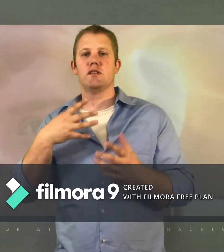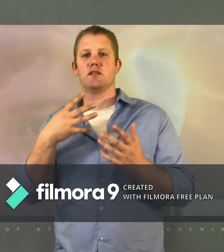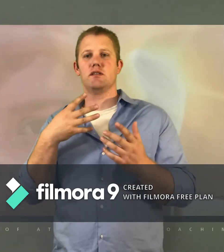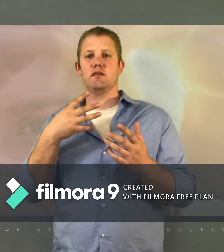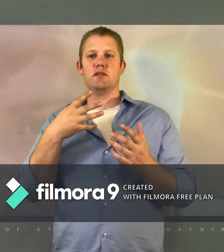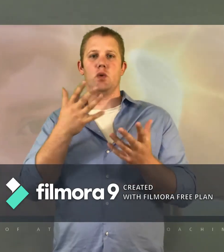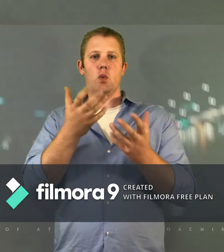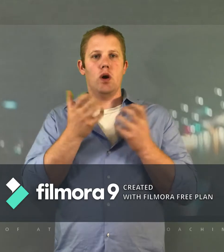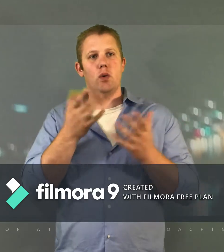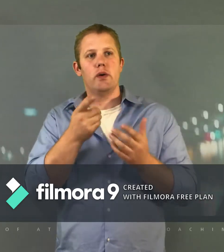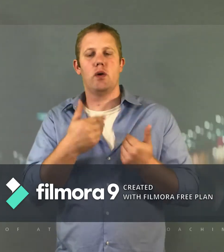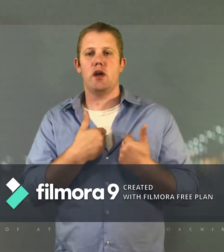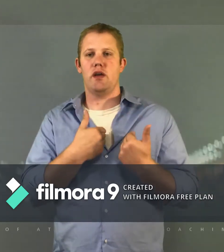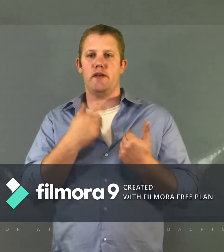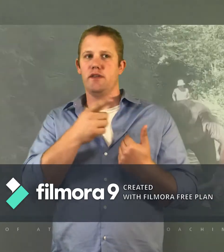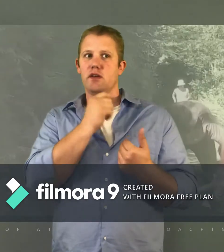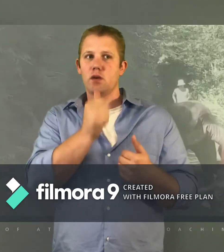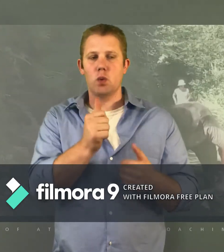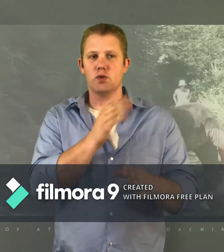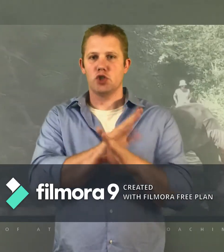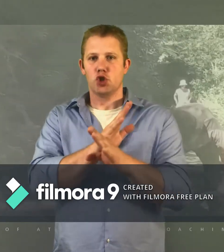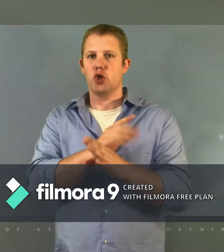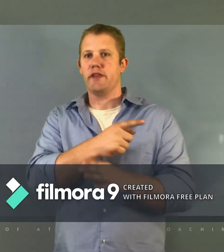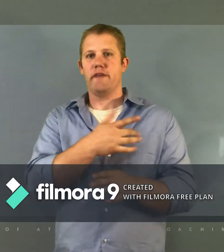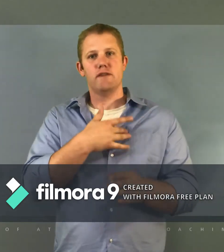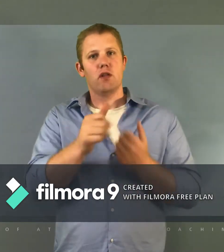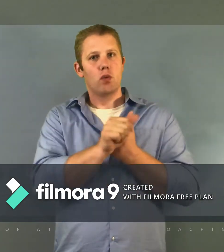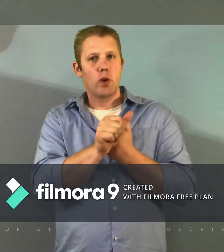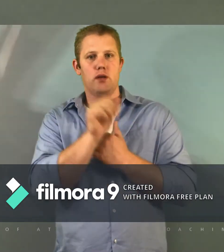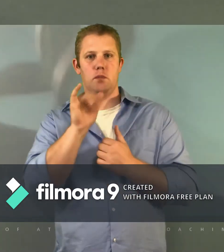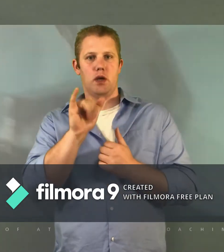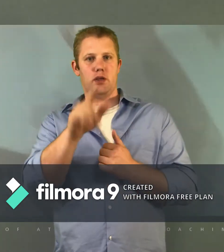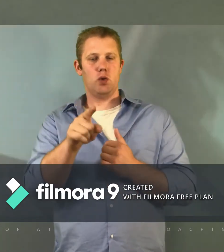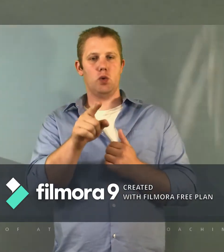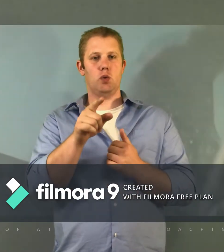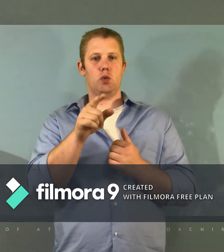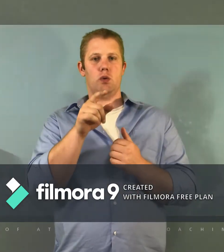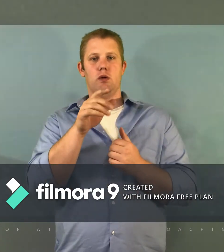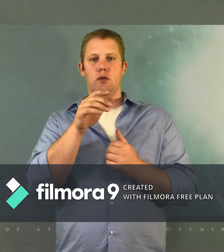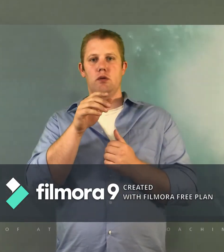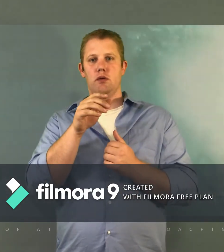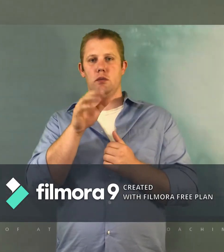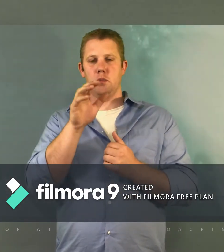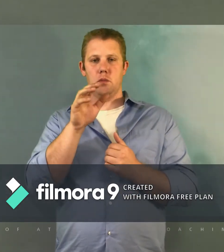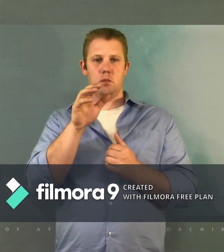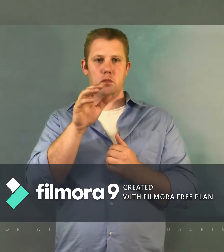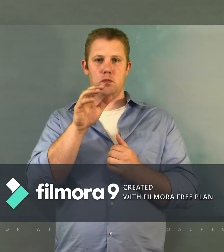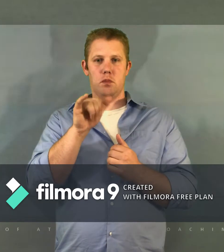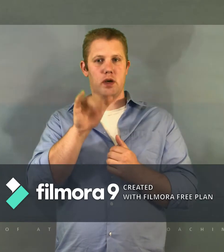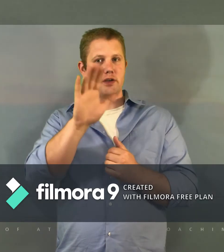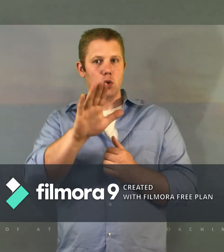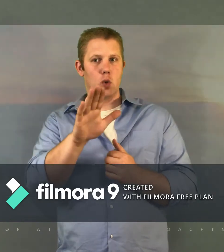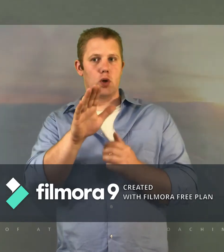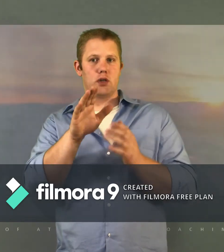jealous. They're envious. They're insecure. They're threatened by the